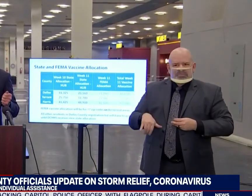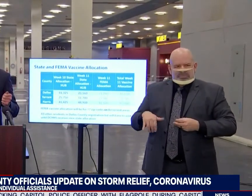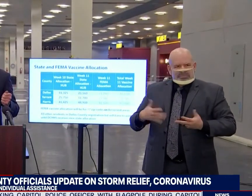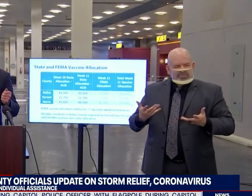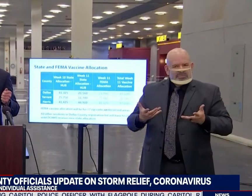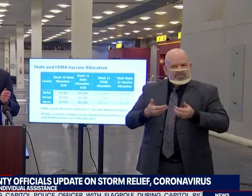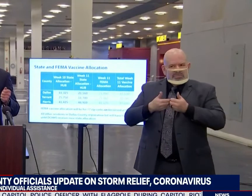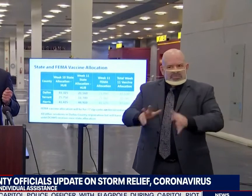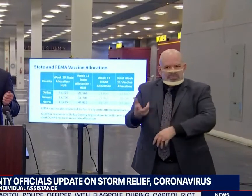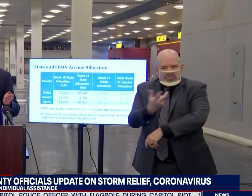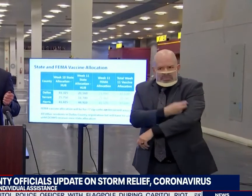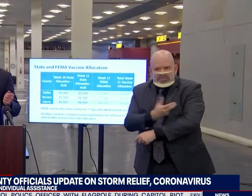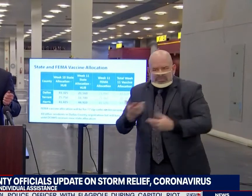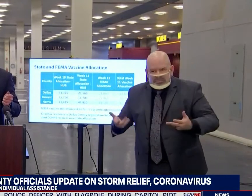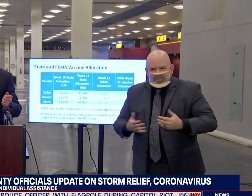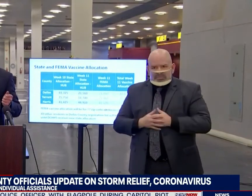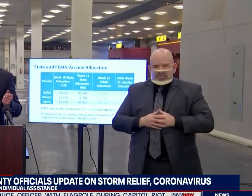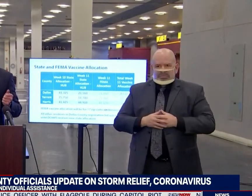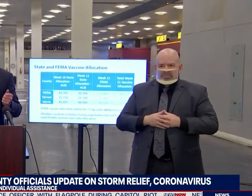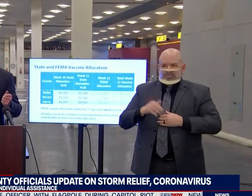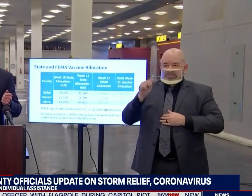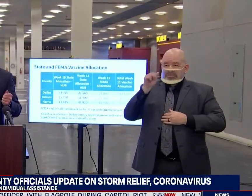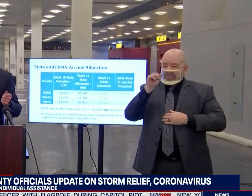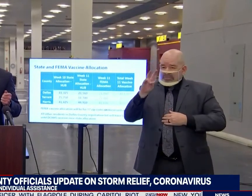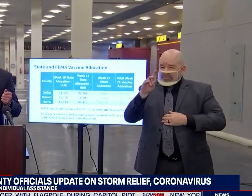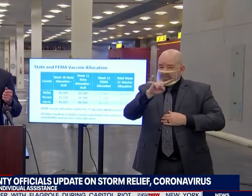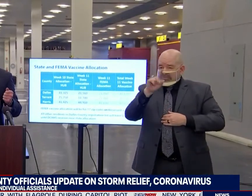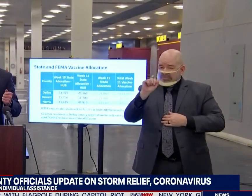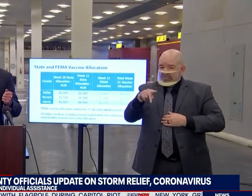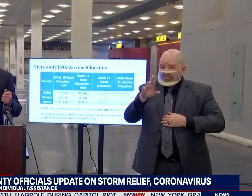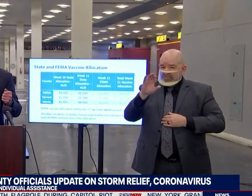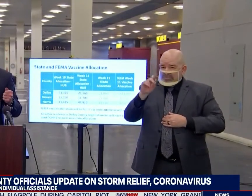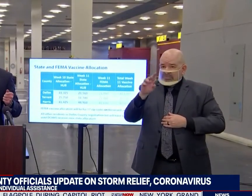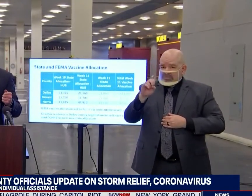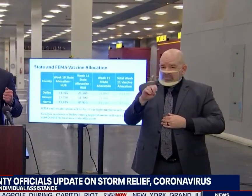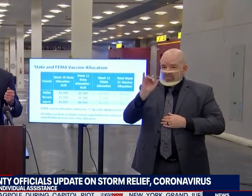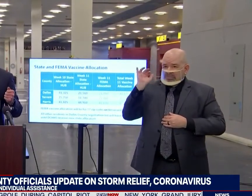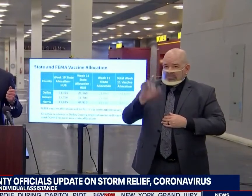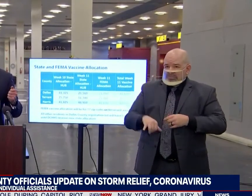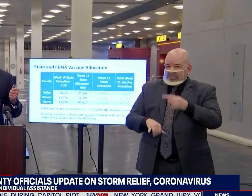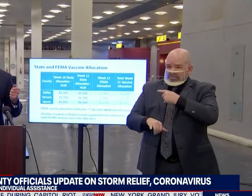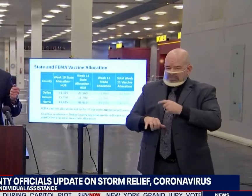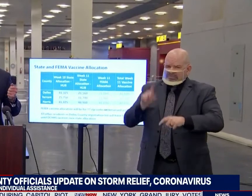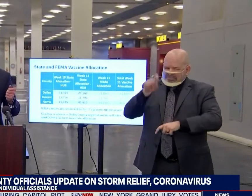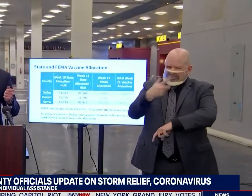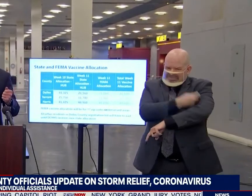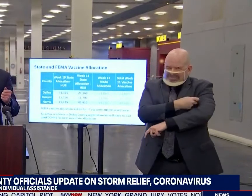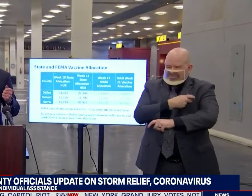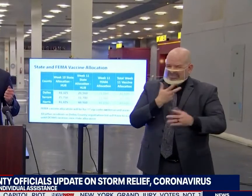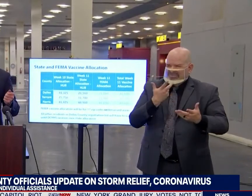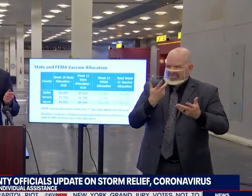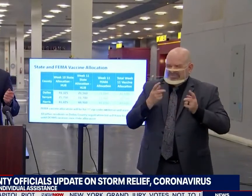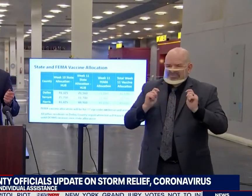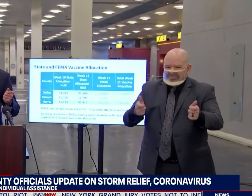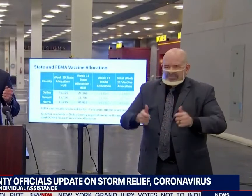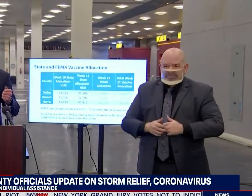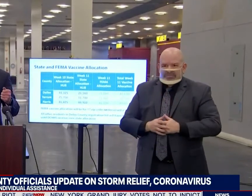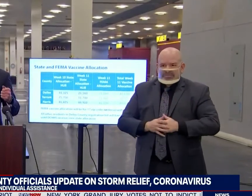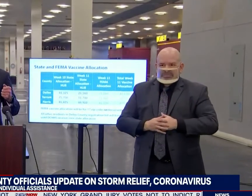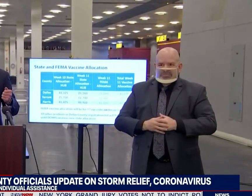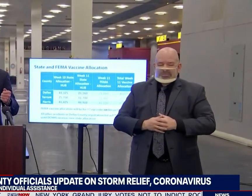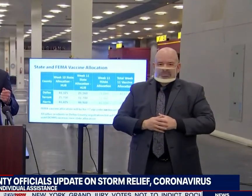17 zip codes, and we must serve all residents. So the state's cuts will disadvantage residents living in those other zip codes and